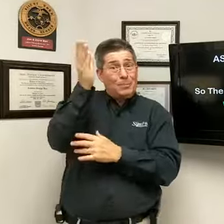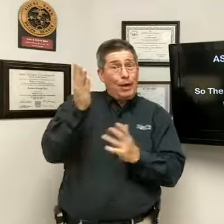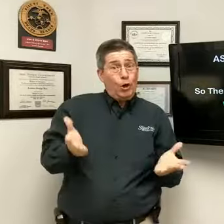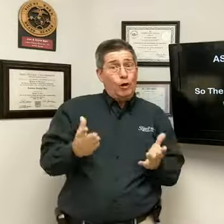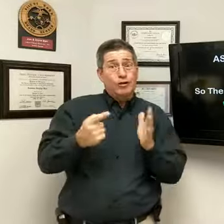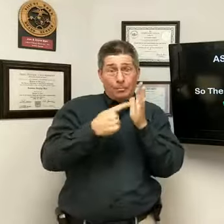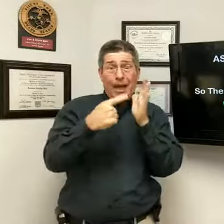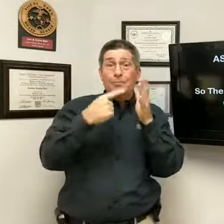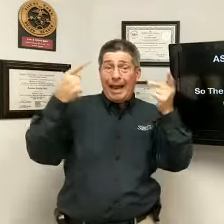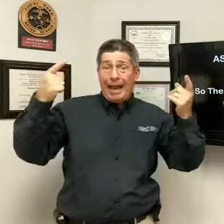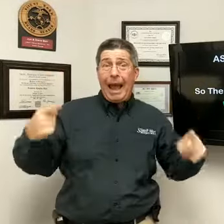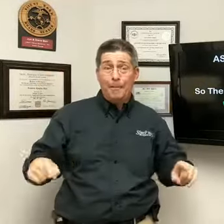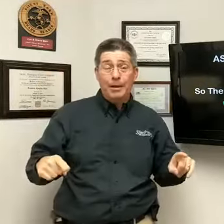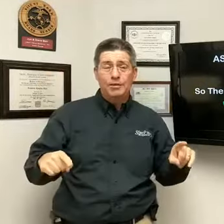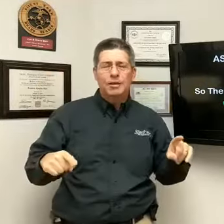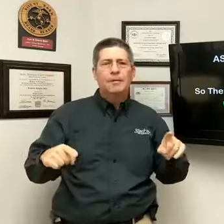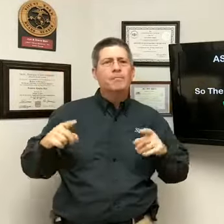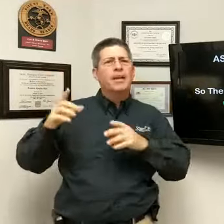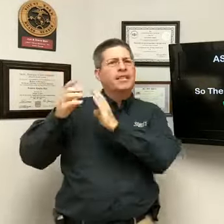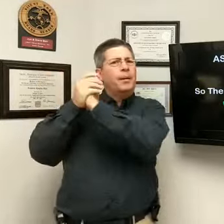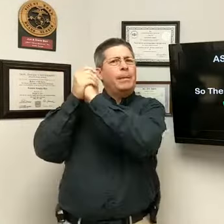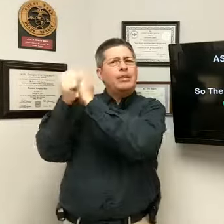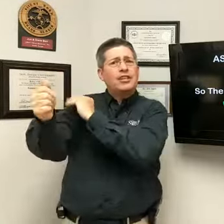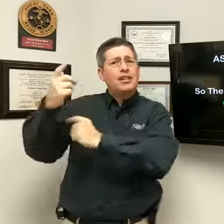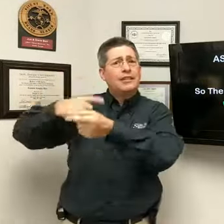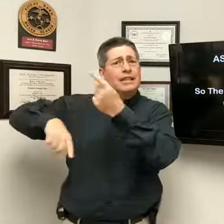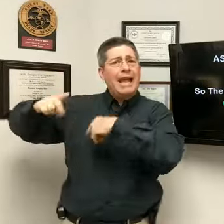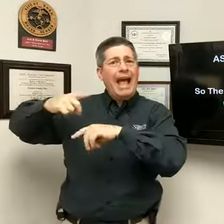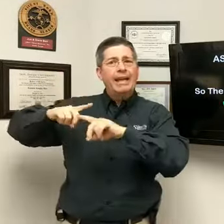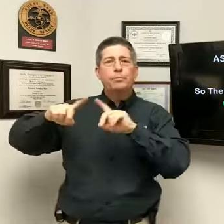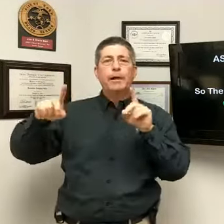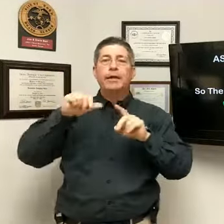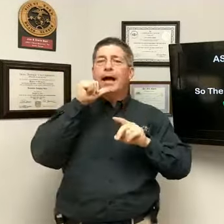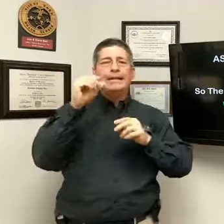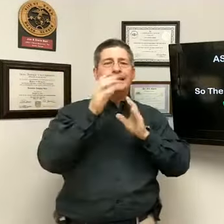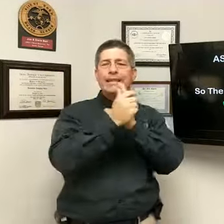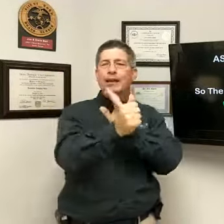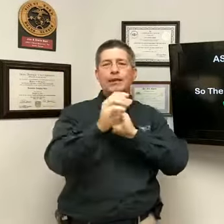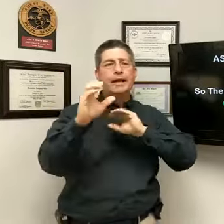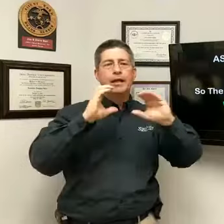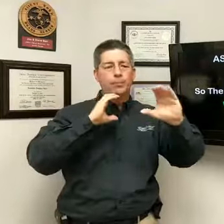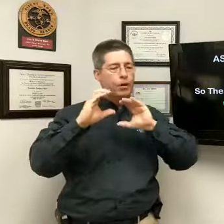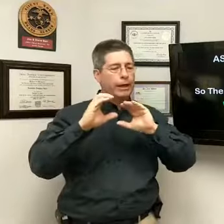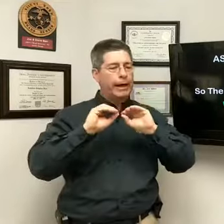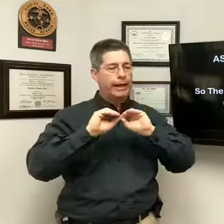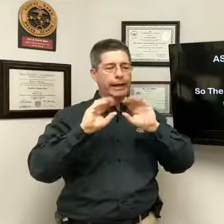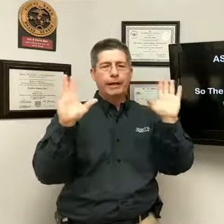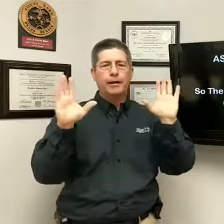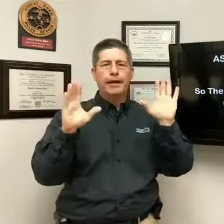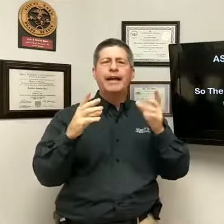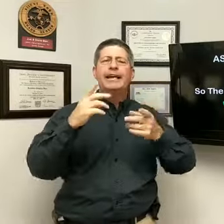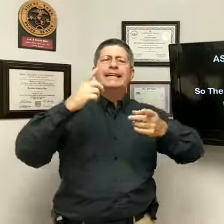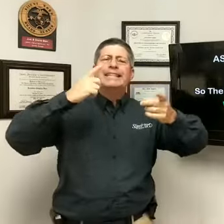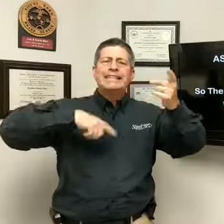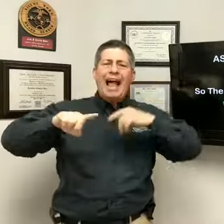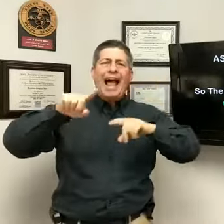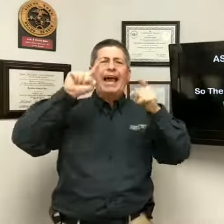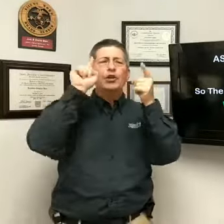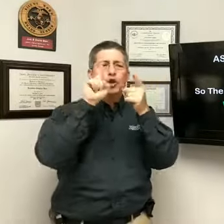speaker, sometimes that happens. They may be skilled at signs, but not skilled in communicating clearly. Sign